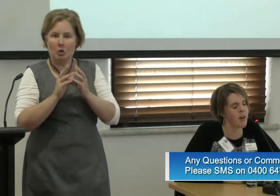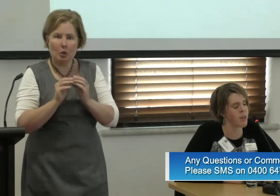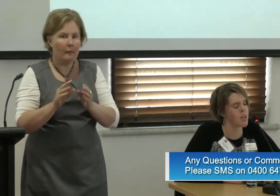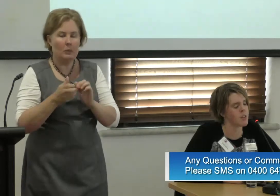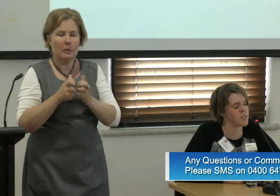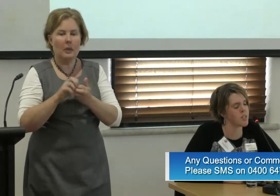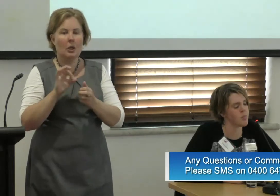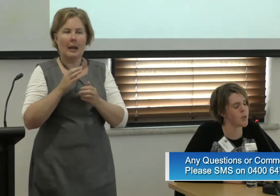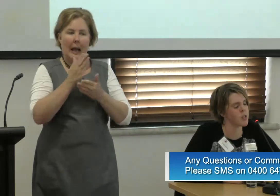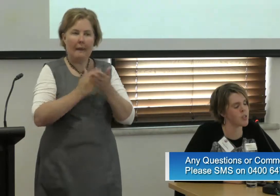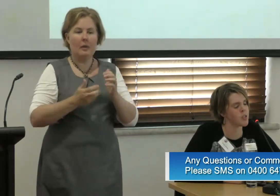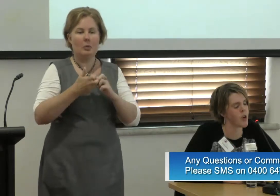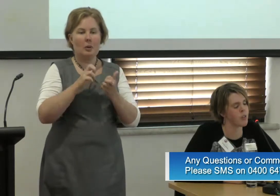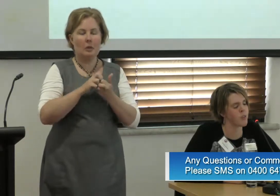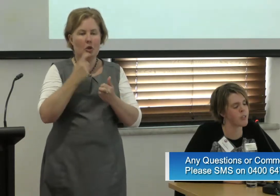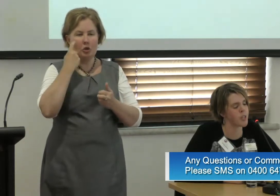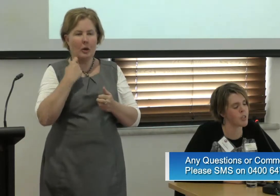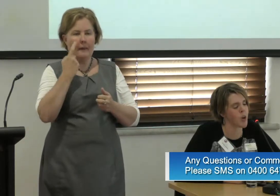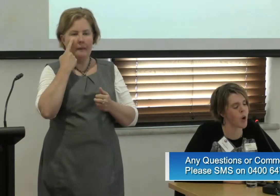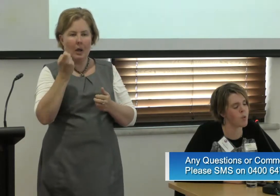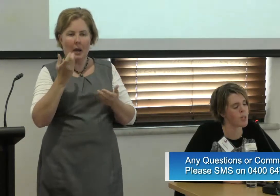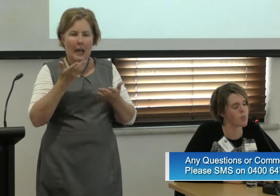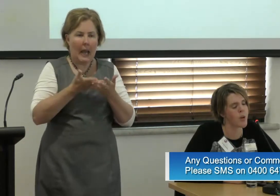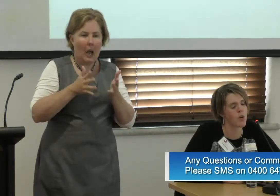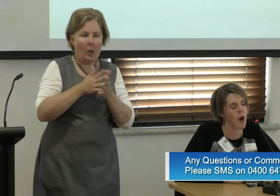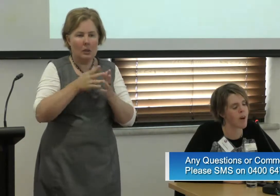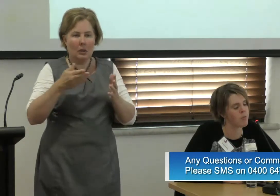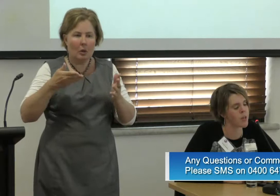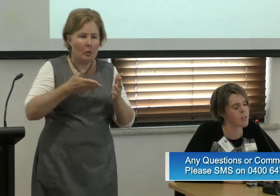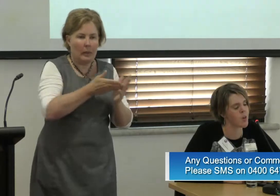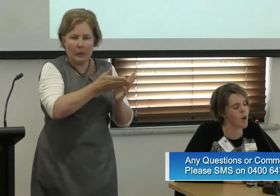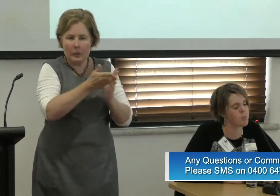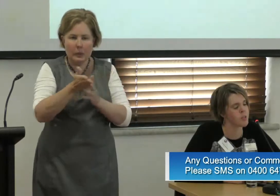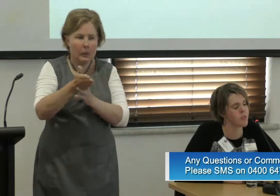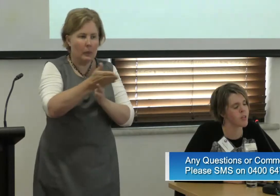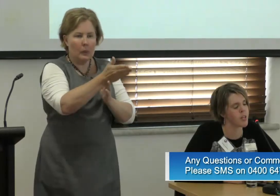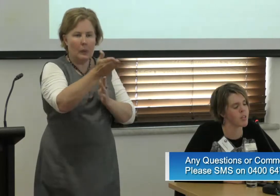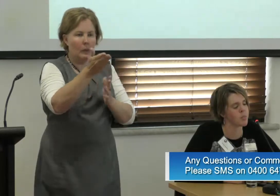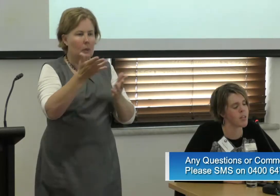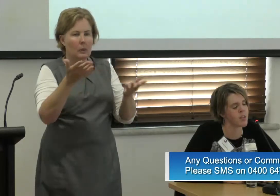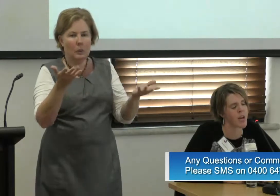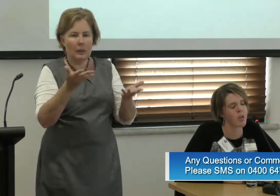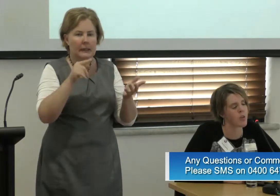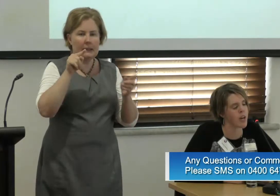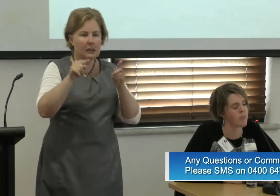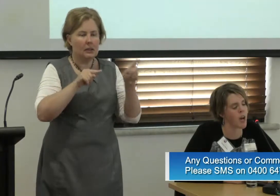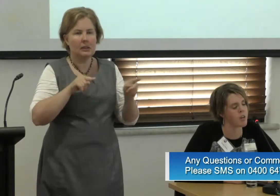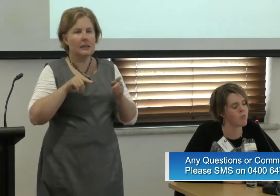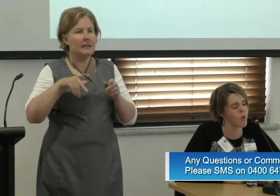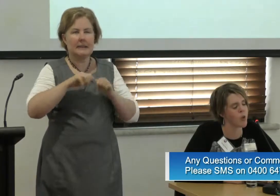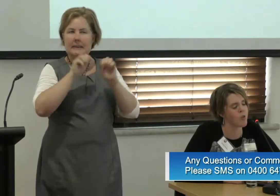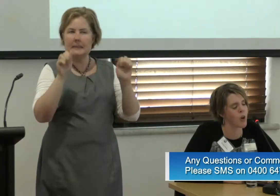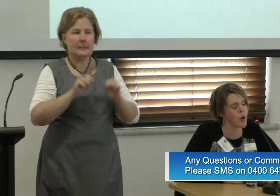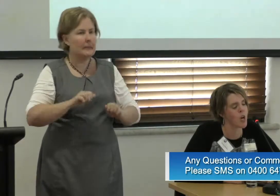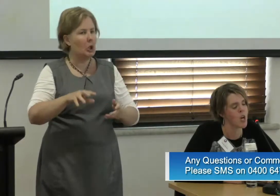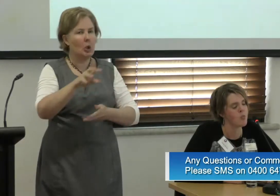just navigating the system, because it's so confusing and so complex, and we do have advocates that work specifically in this space and they can do that navigating for